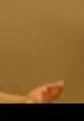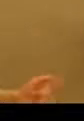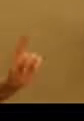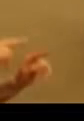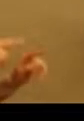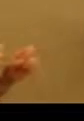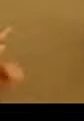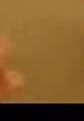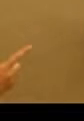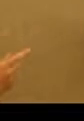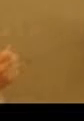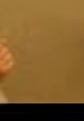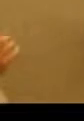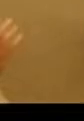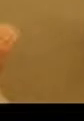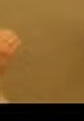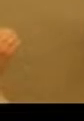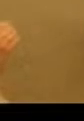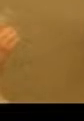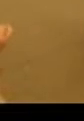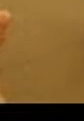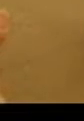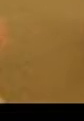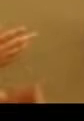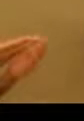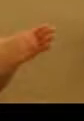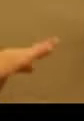at 5:30.